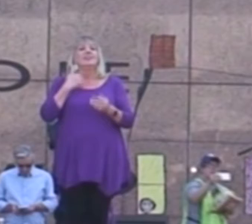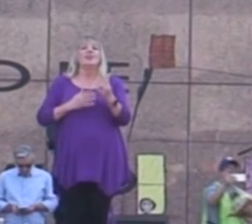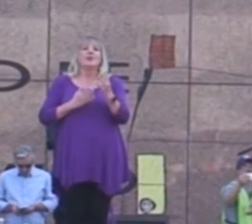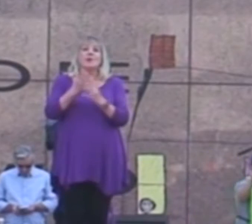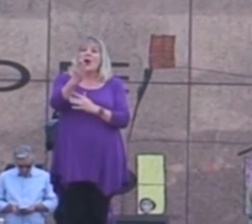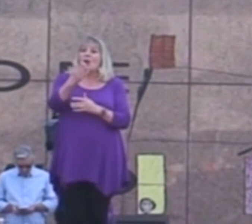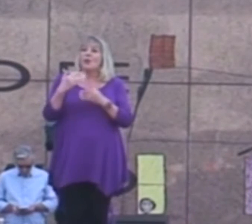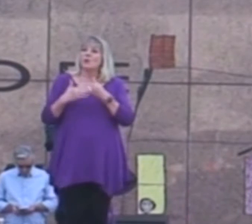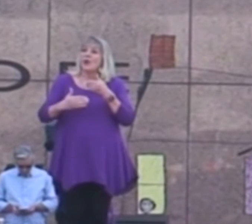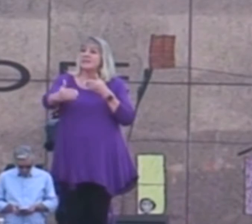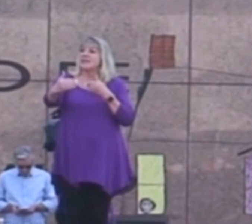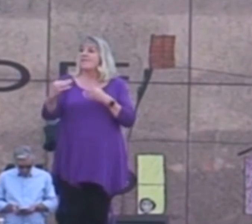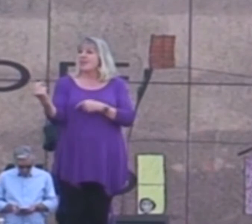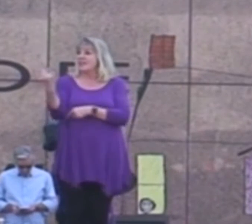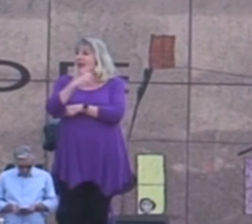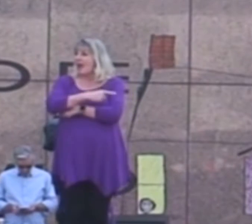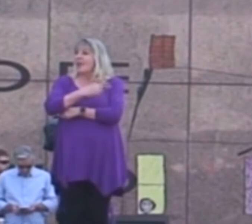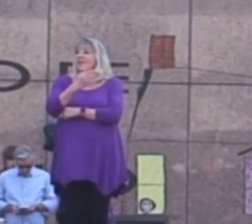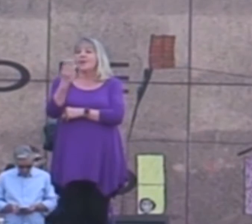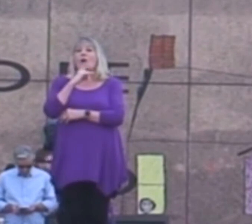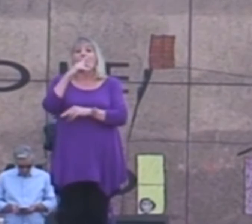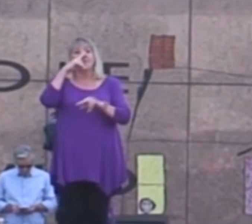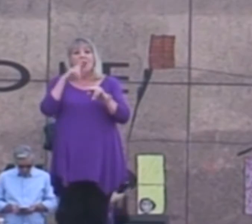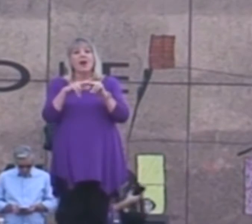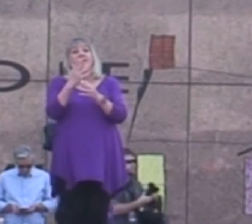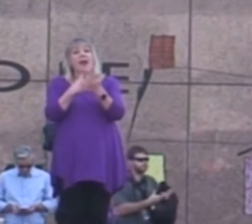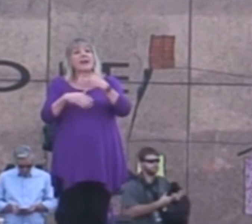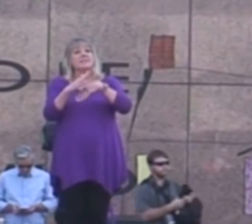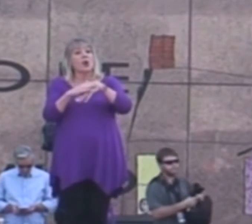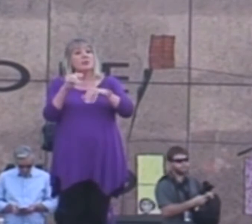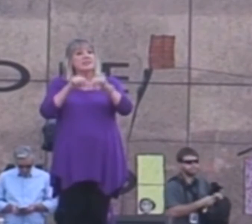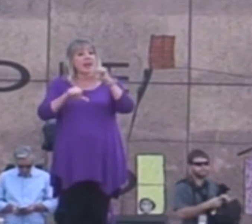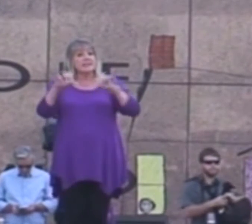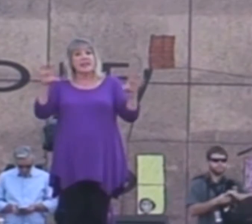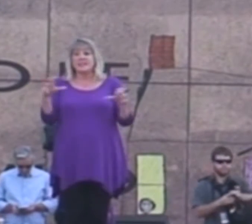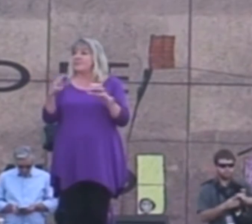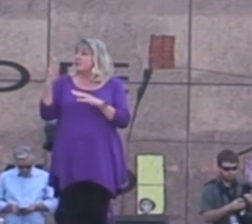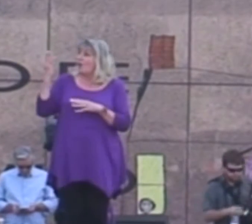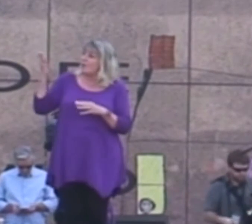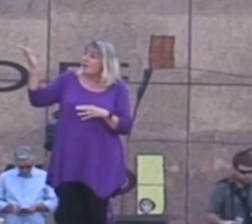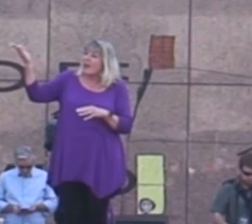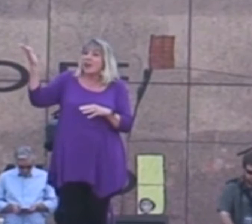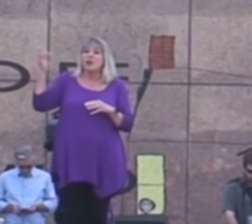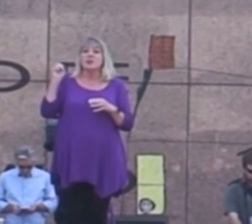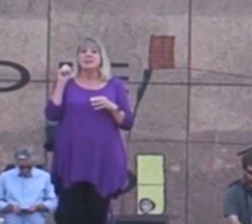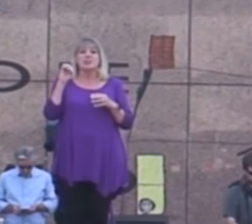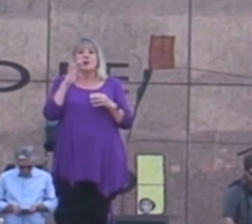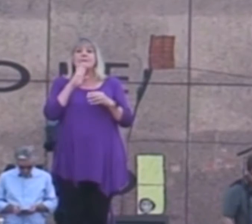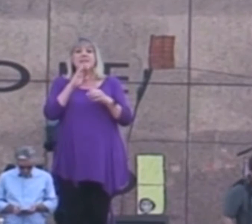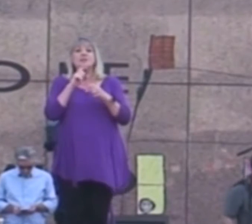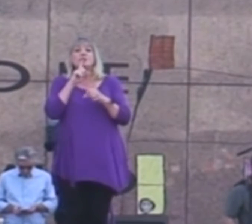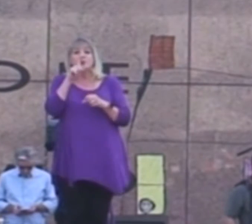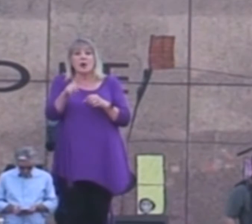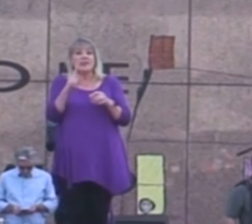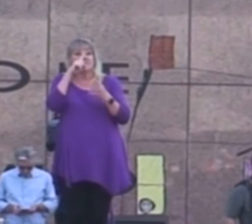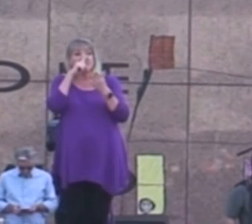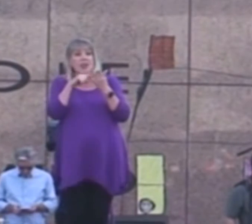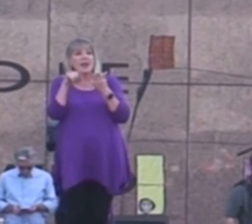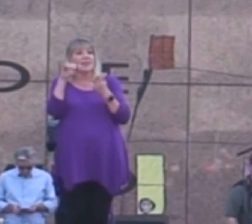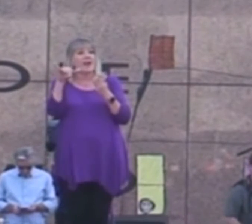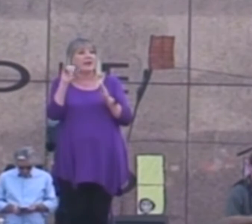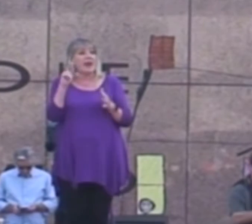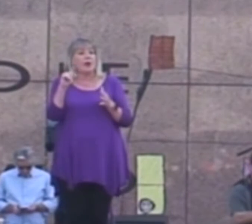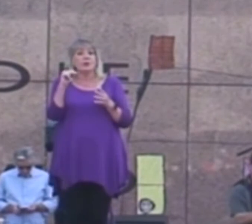Throughout the rest of the day, there are fun hands-on science activities going on over there. So be sure to check those out if